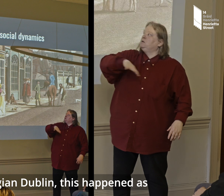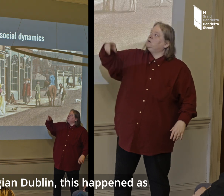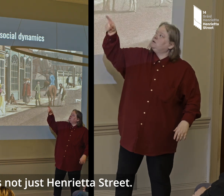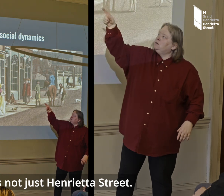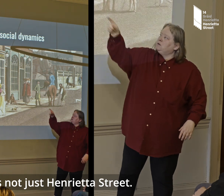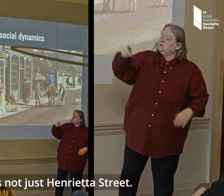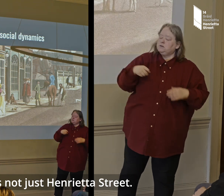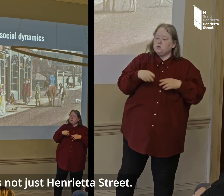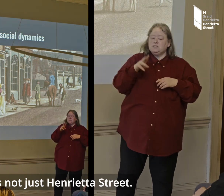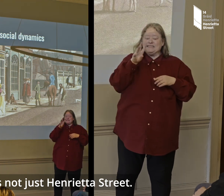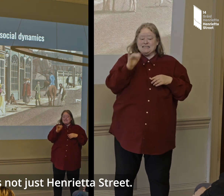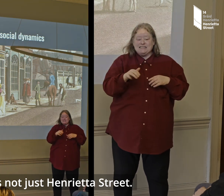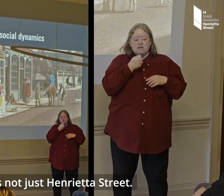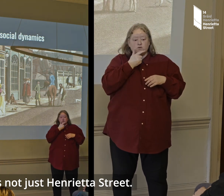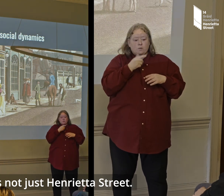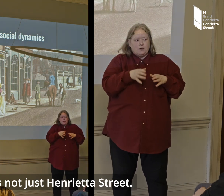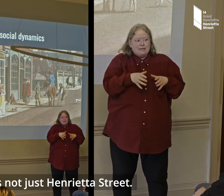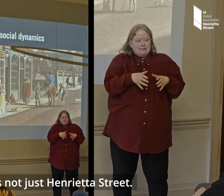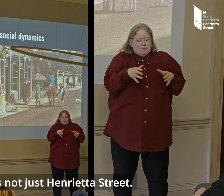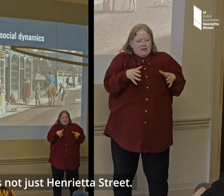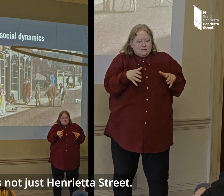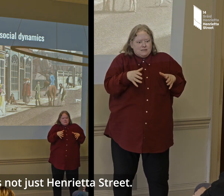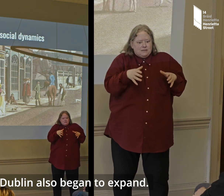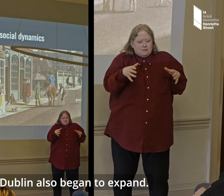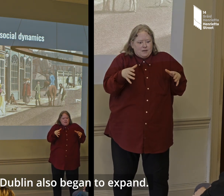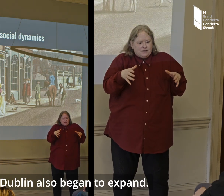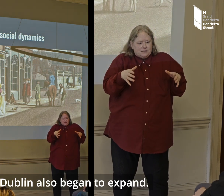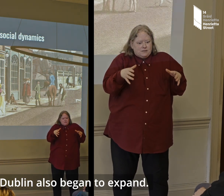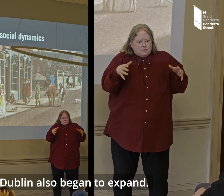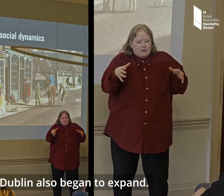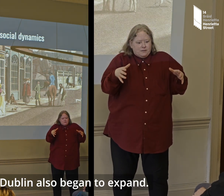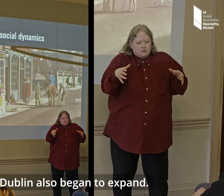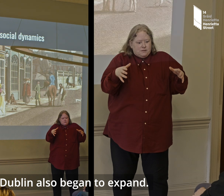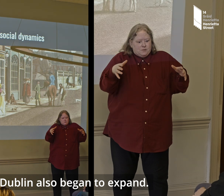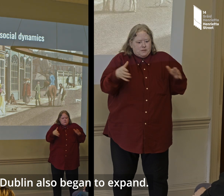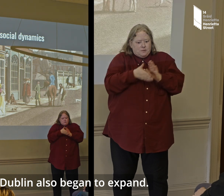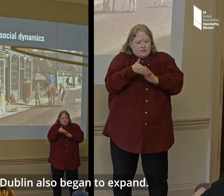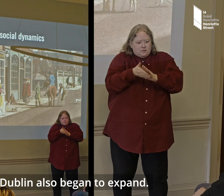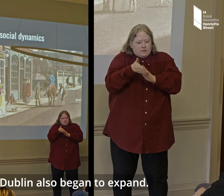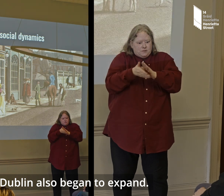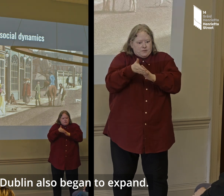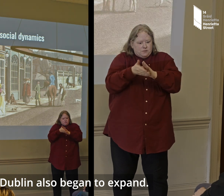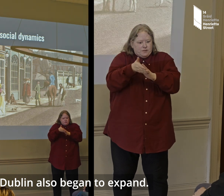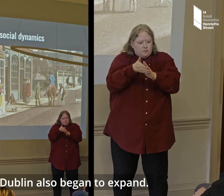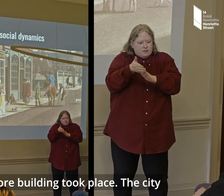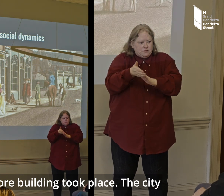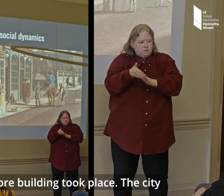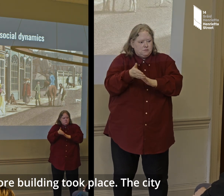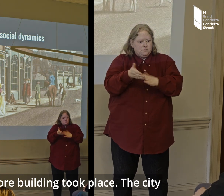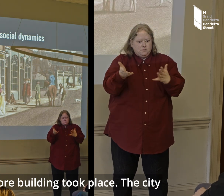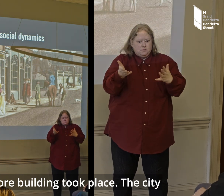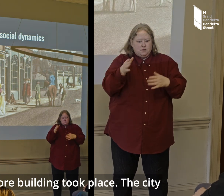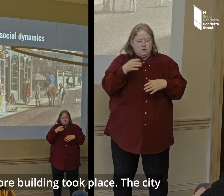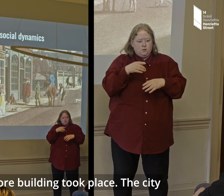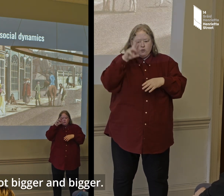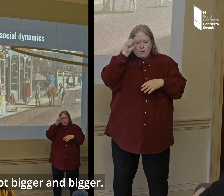this happened as well. It's not just Henrietta Street. The city of Dublin also began to expand. More and more building